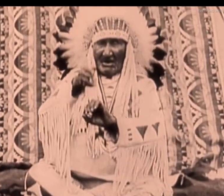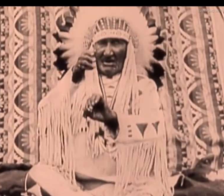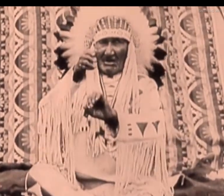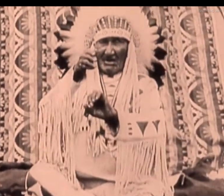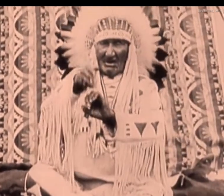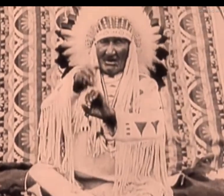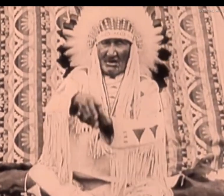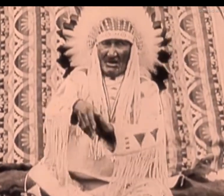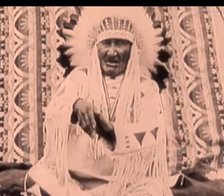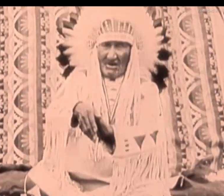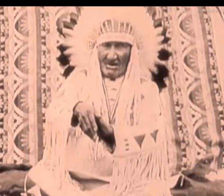Jump over.